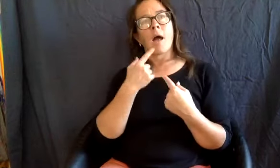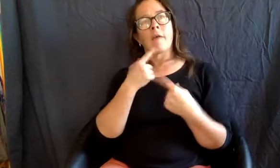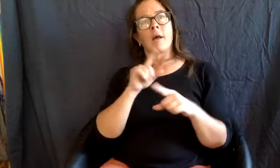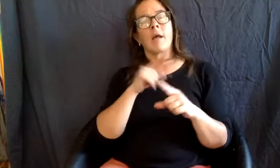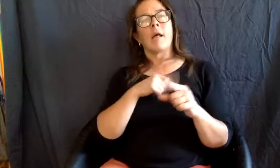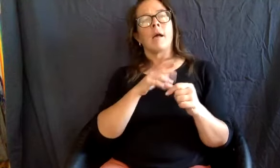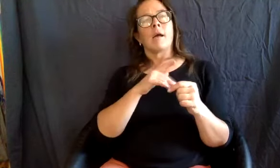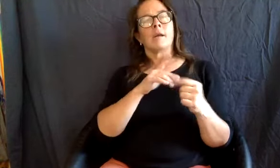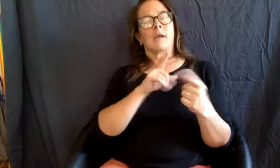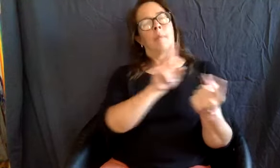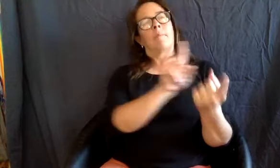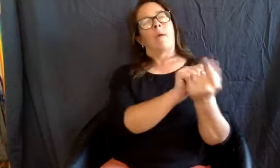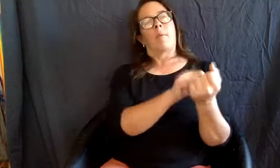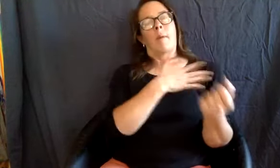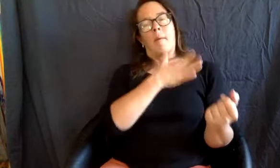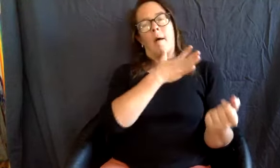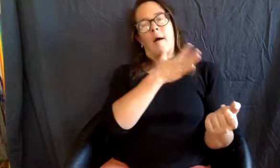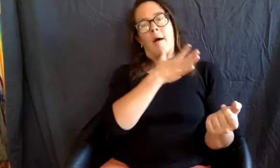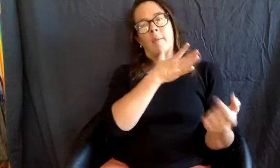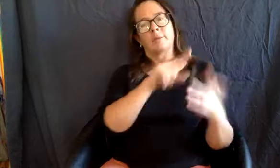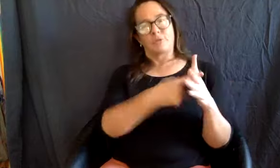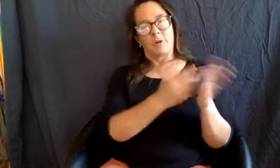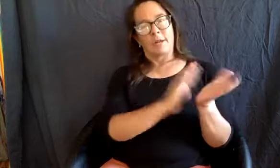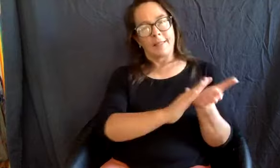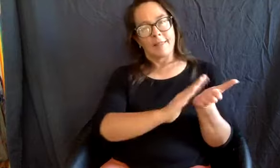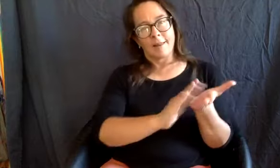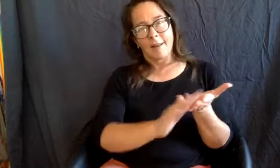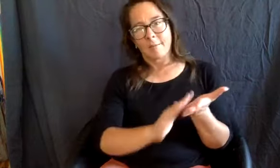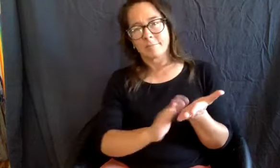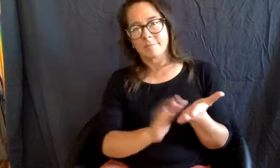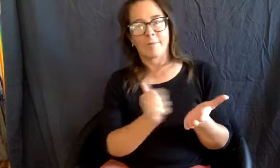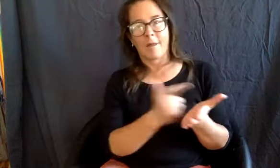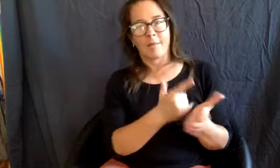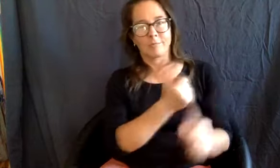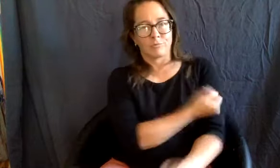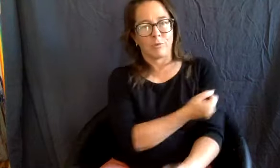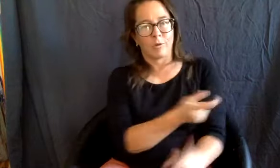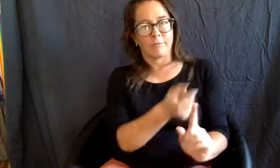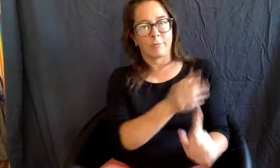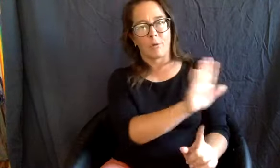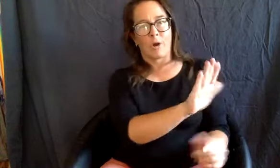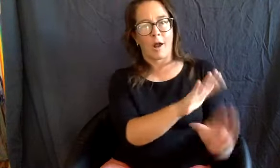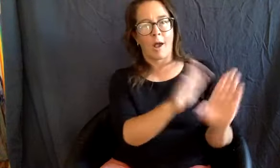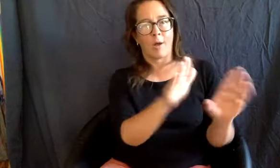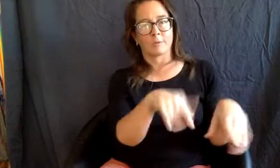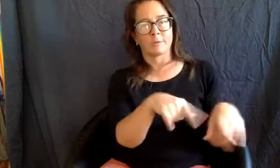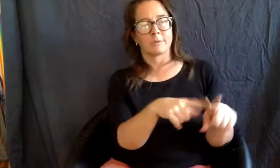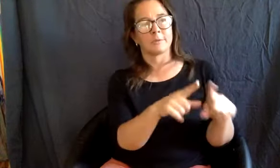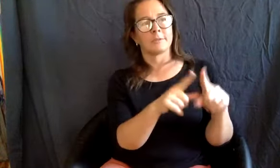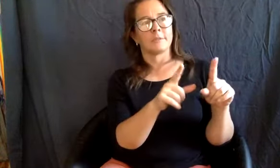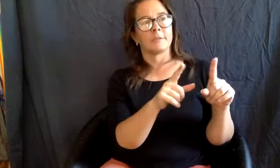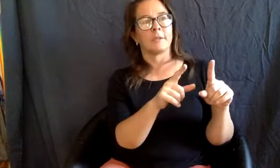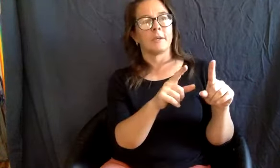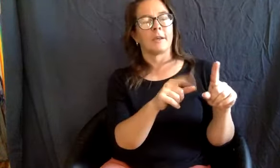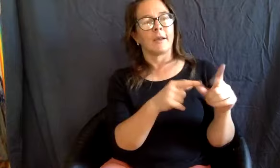people. I was always looking at the financial stuff or this stuff or that stuff or the lying, but it was really the